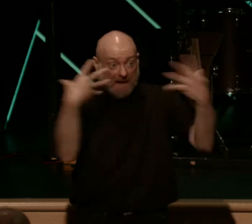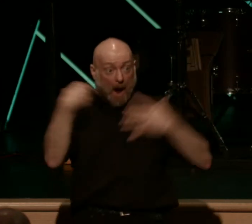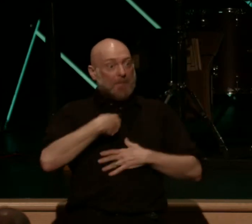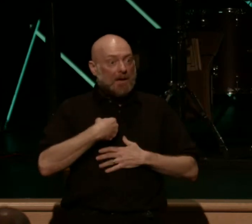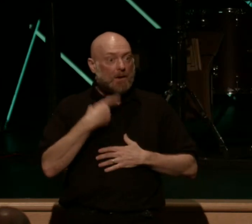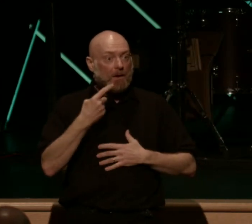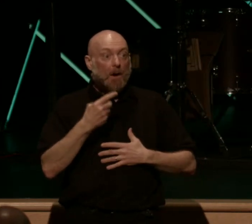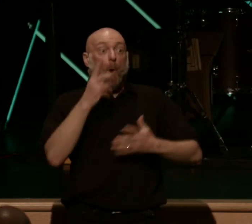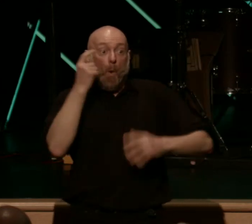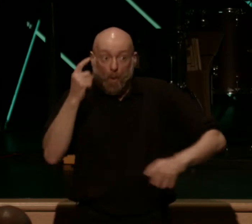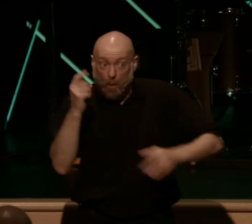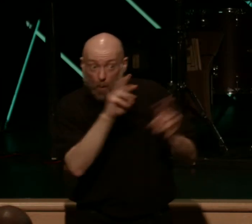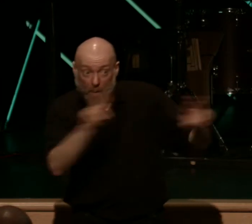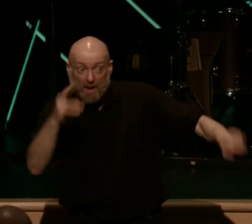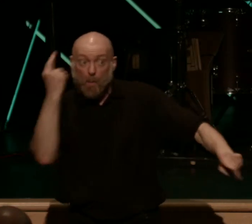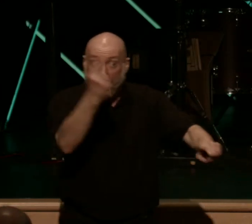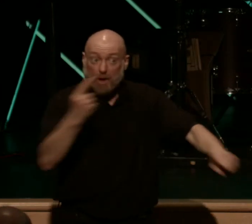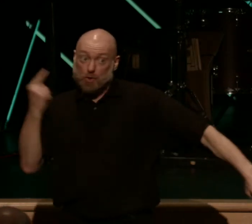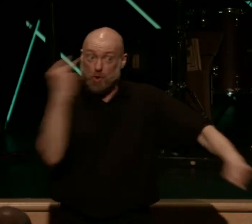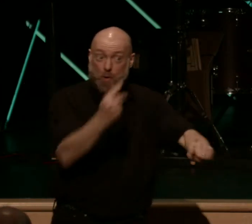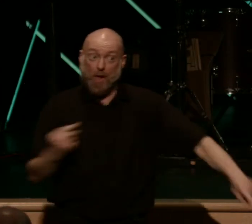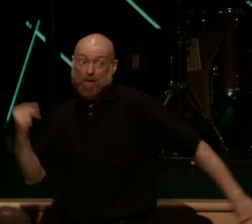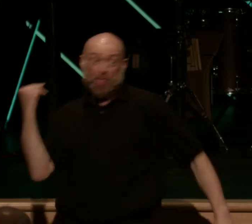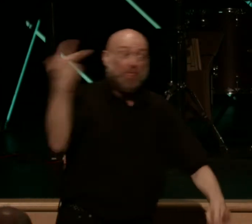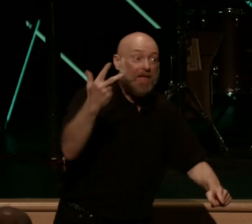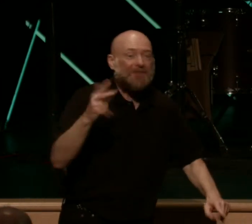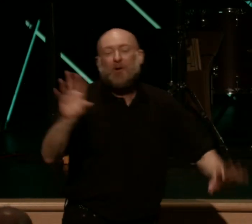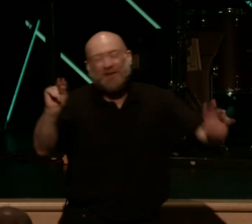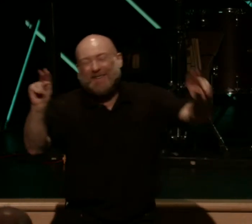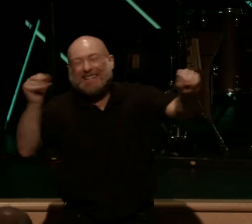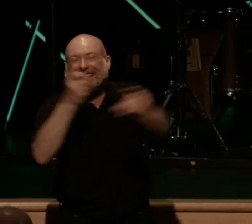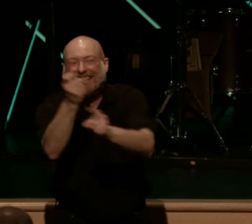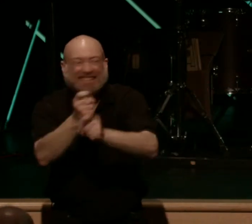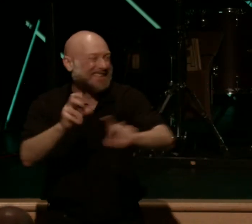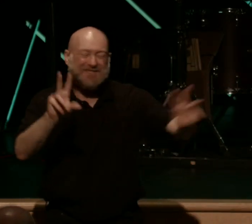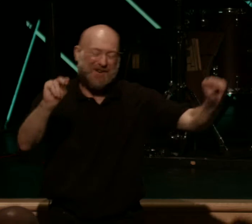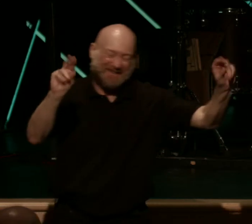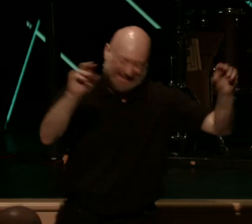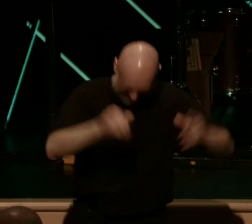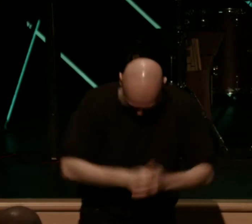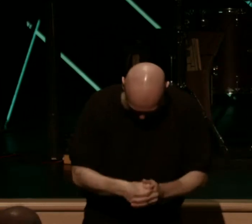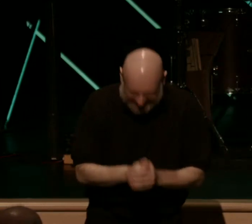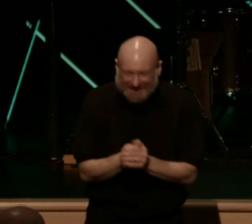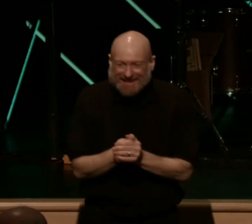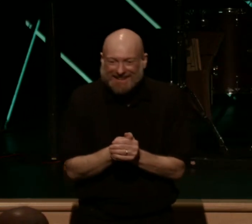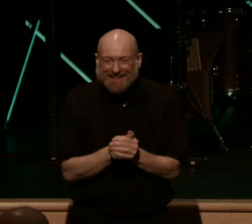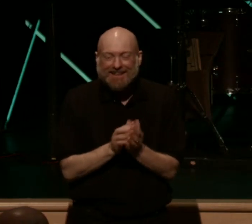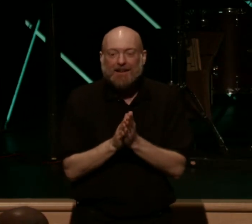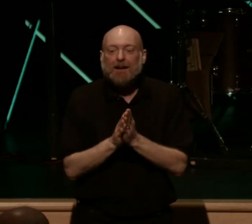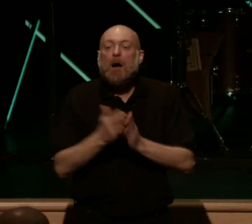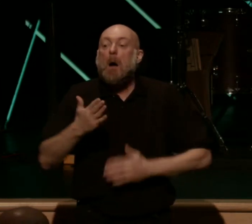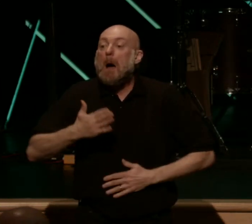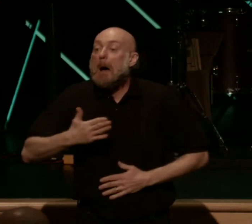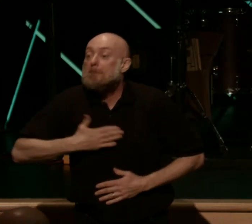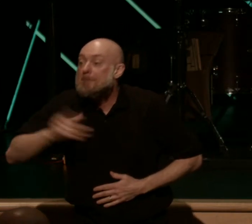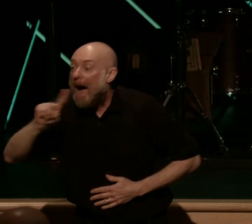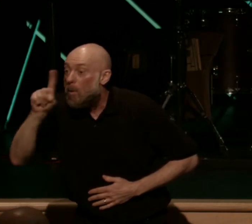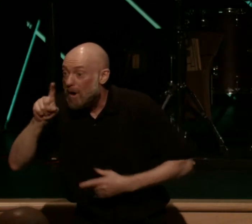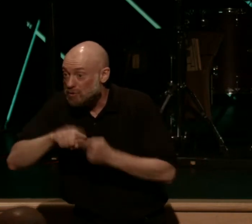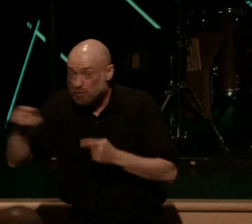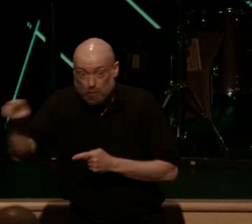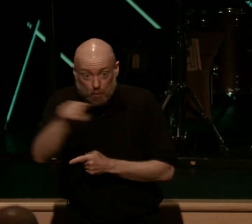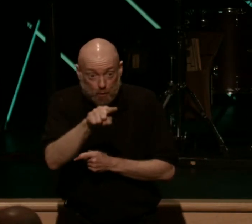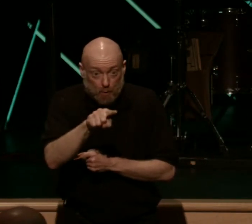of marriage. Ready? One, two, no, don't. I'm just kidding. Okay. Here's my question, though.